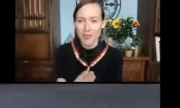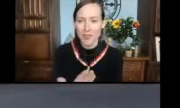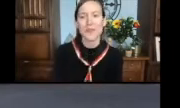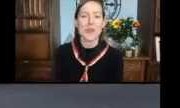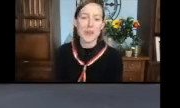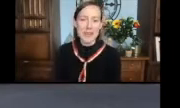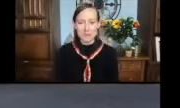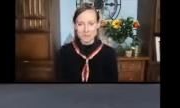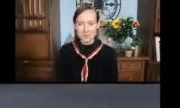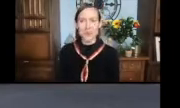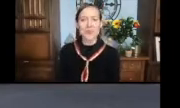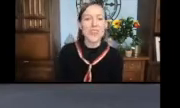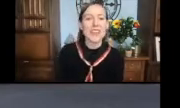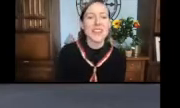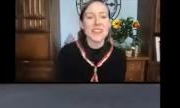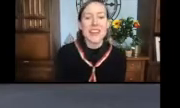All right.